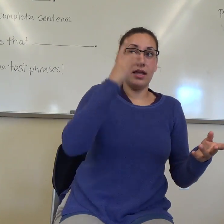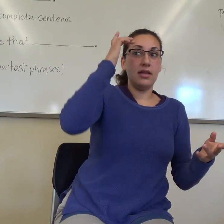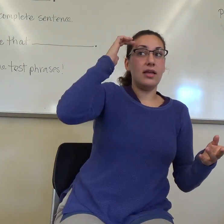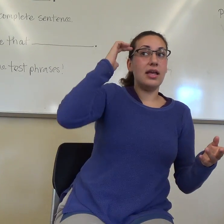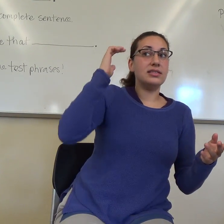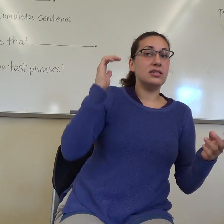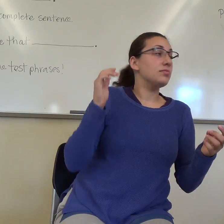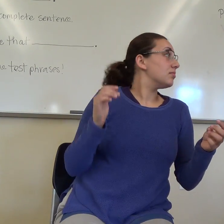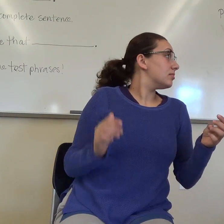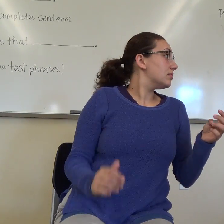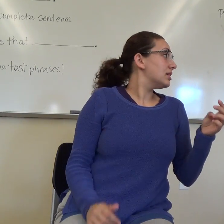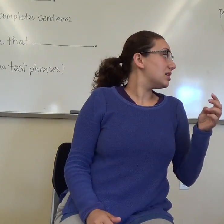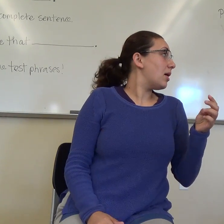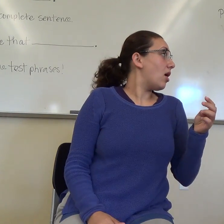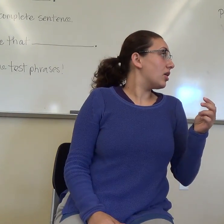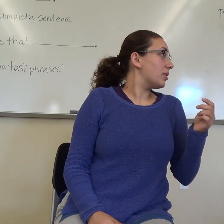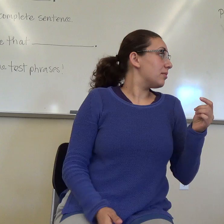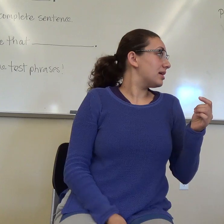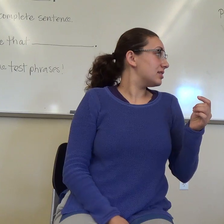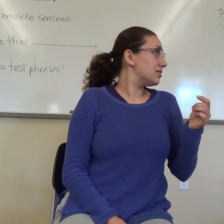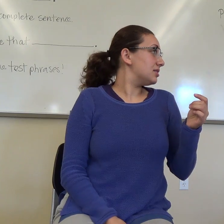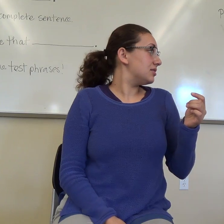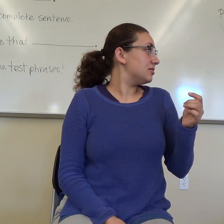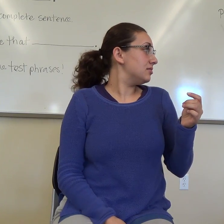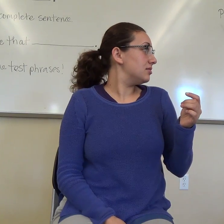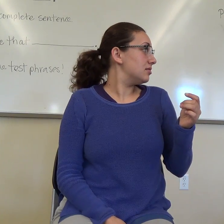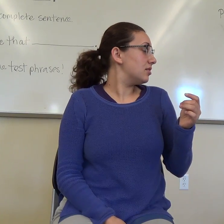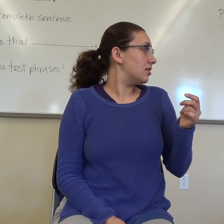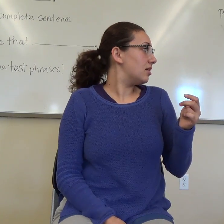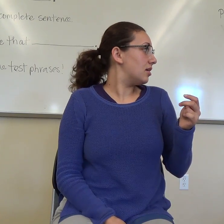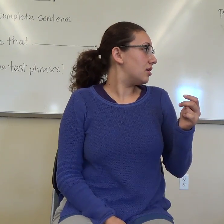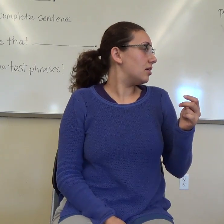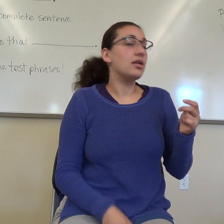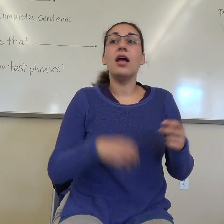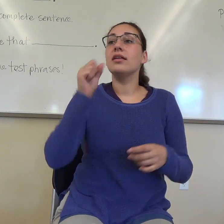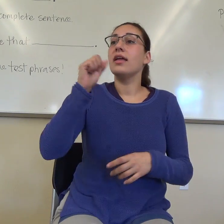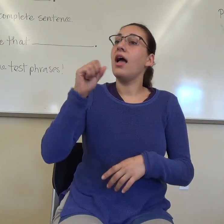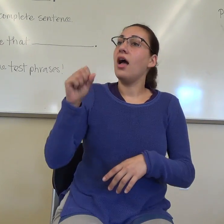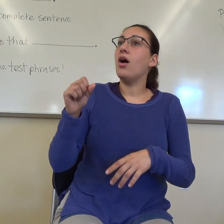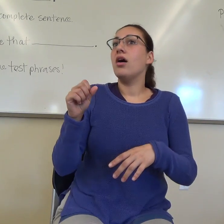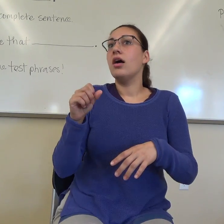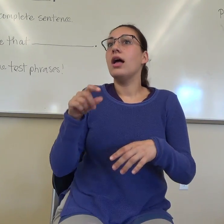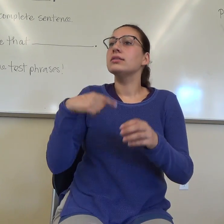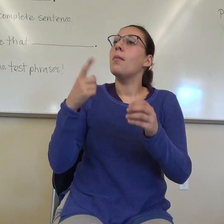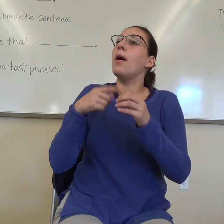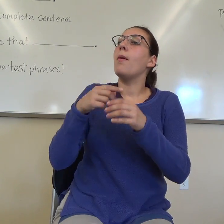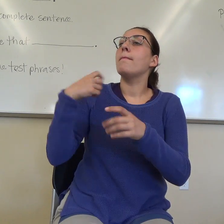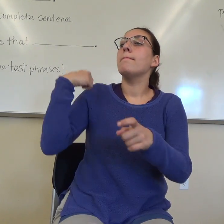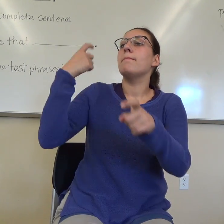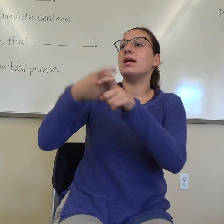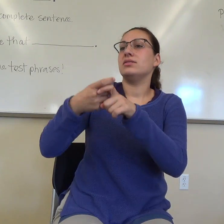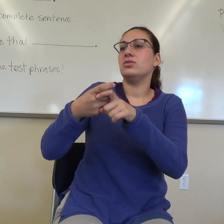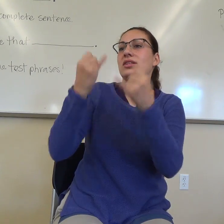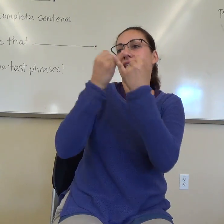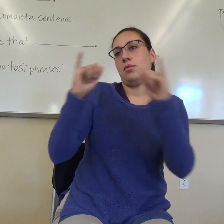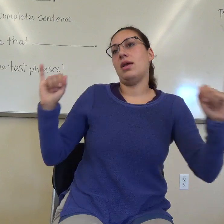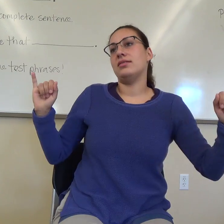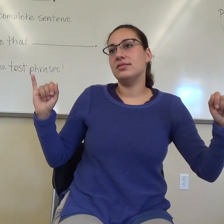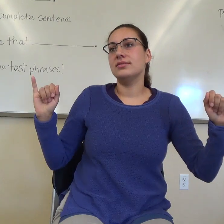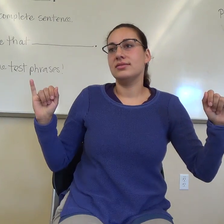Mexican Is it- independence. Is it about honoring Mexico too? Well, it's about Mexican independence, okay?